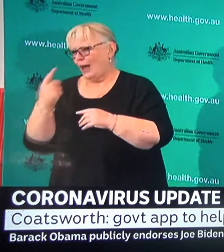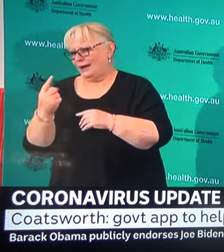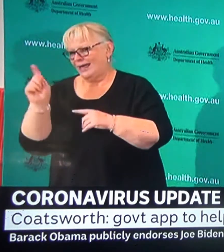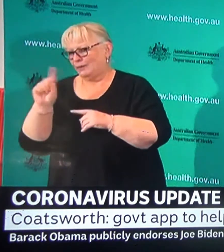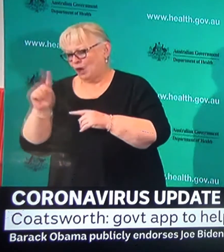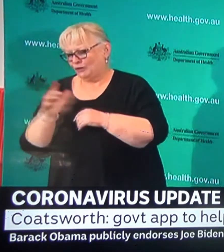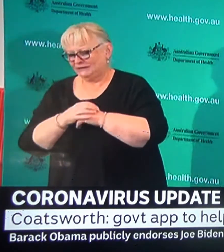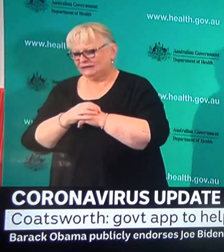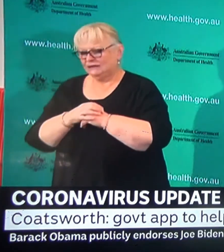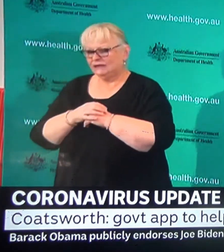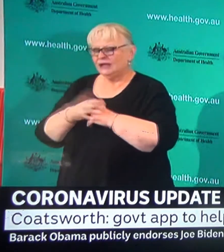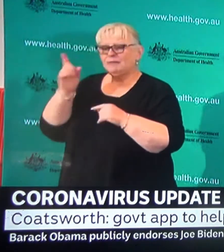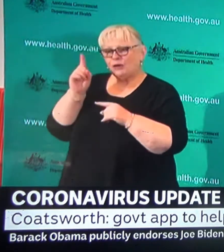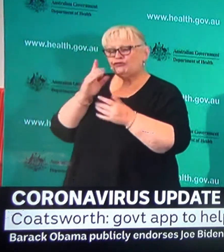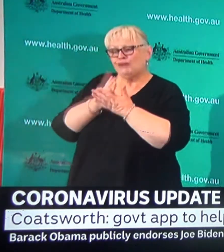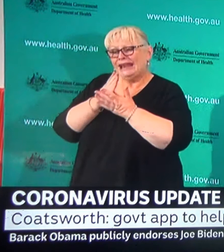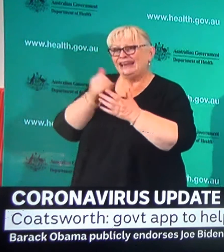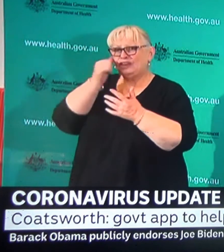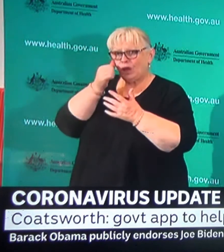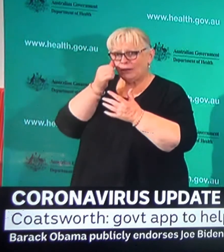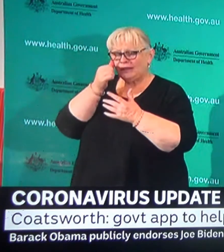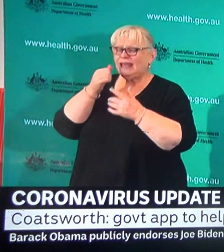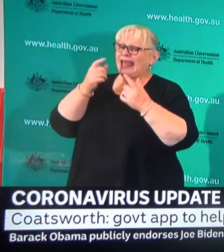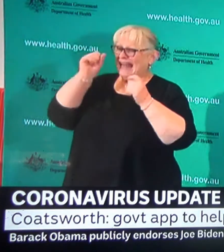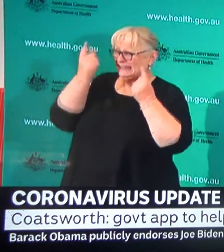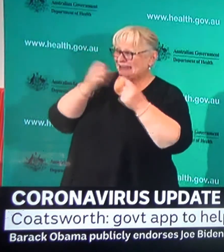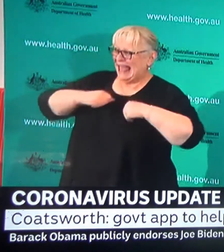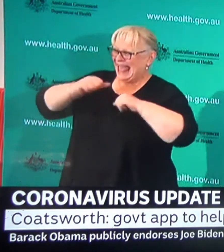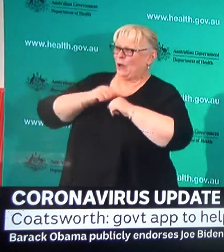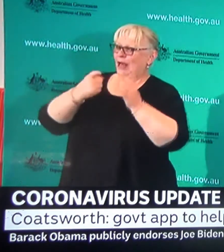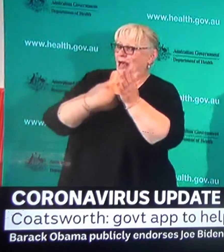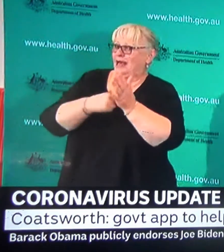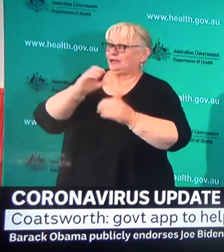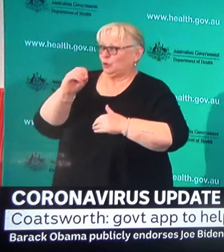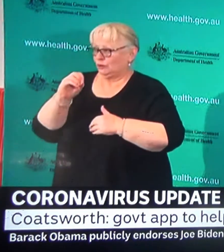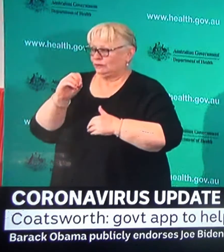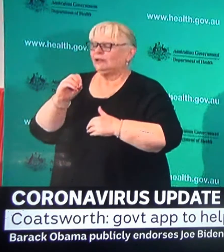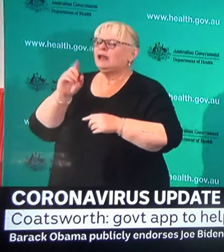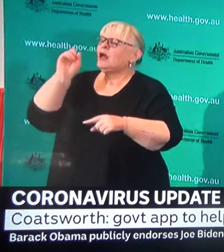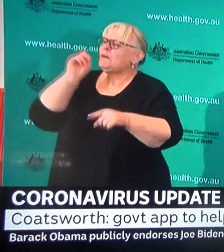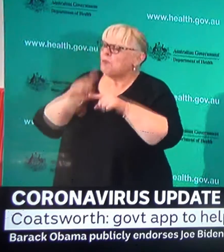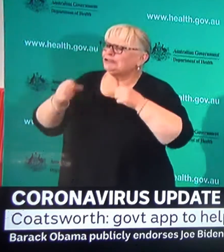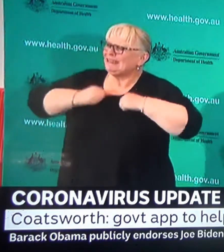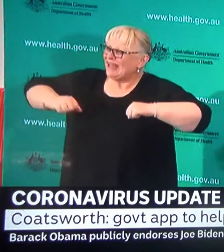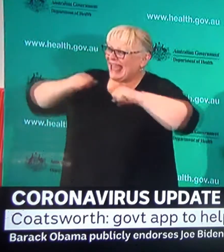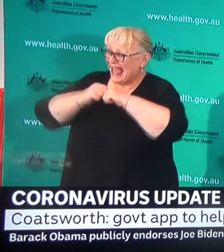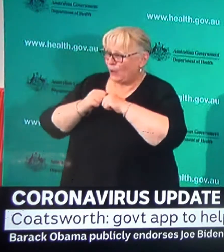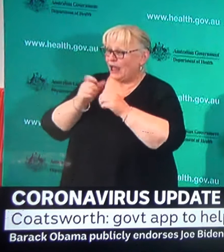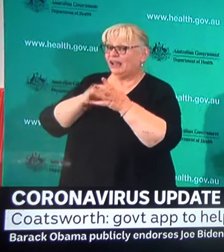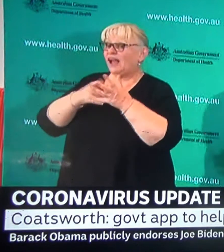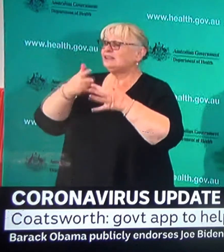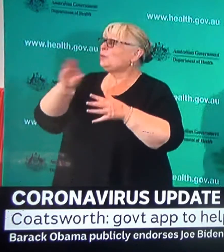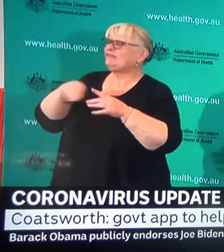the challenging things about understanding our R0 is that so many of our cases are travel related and so much fewer of